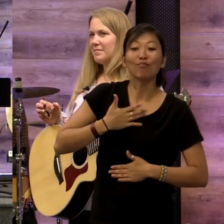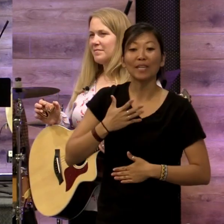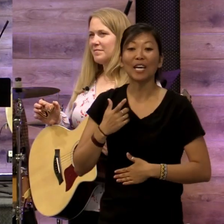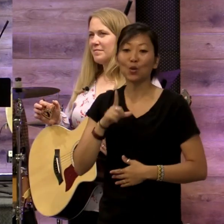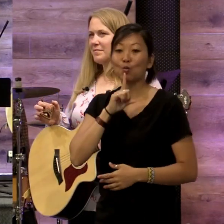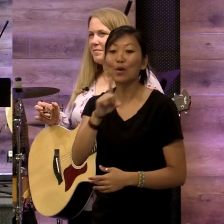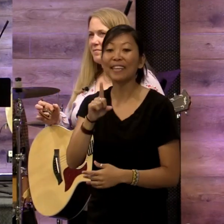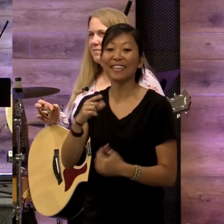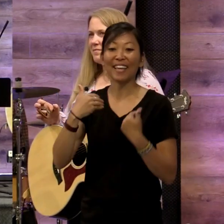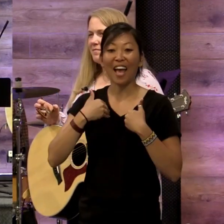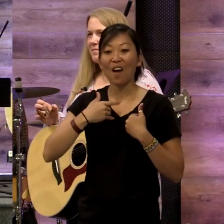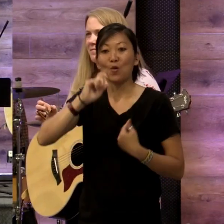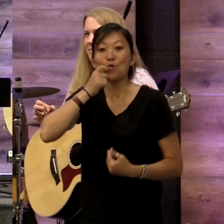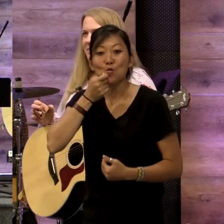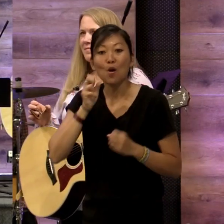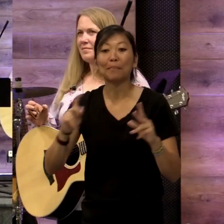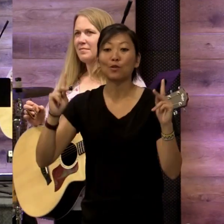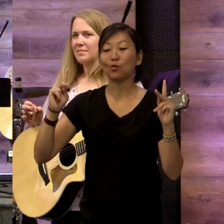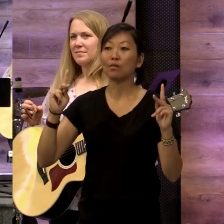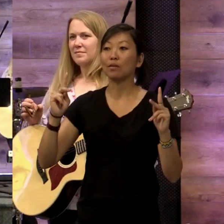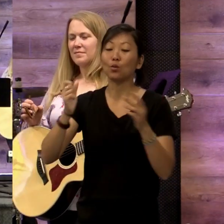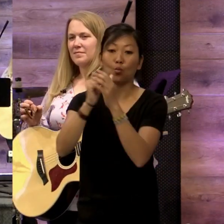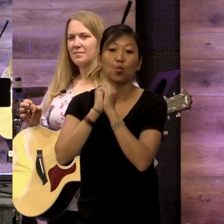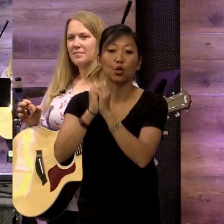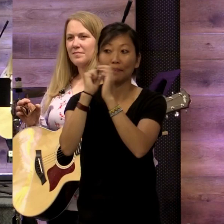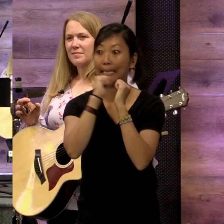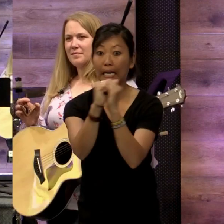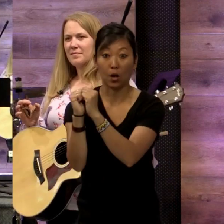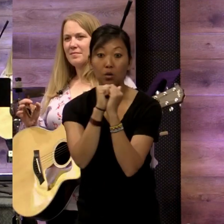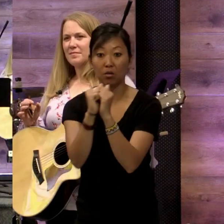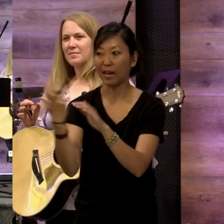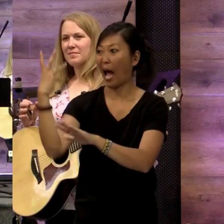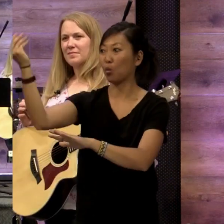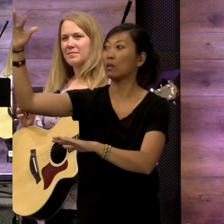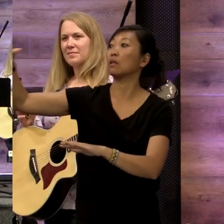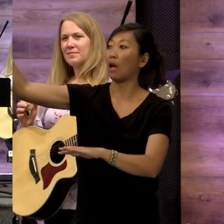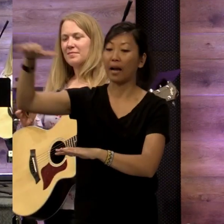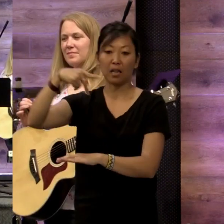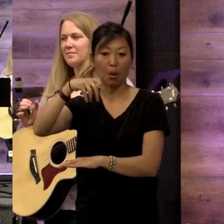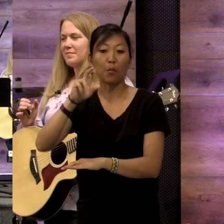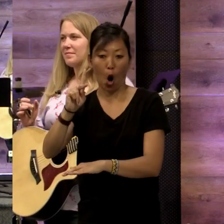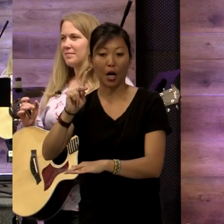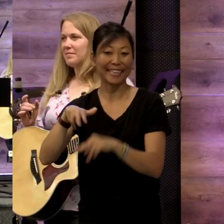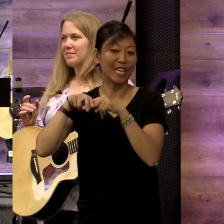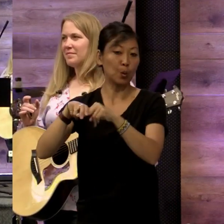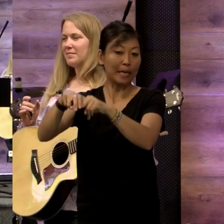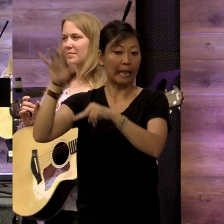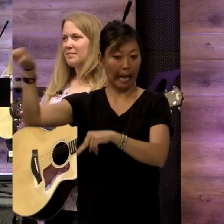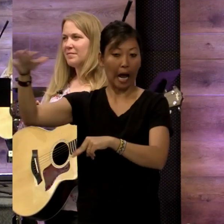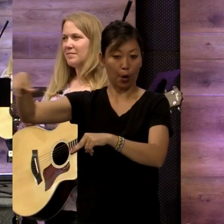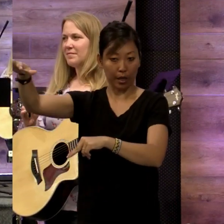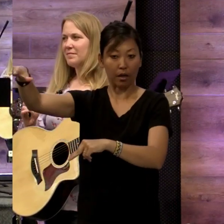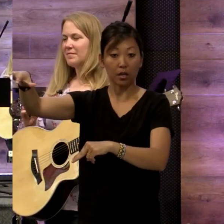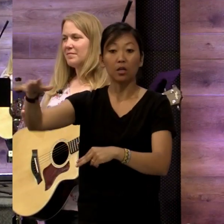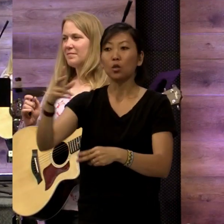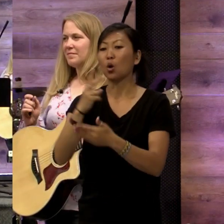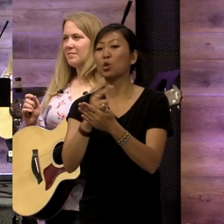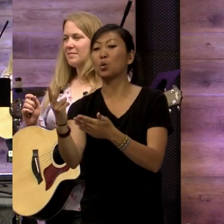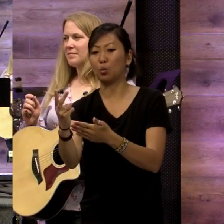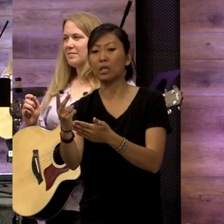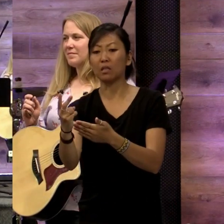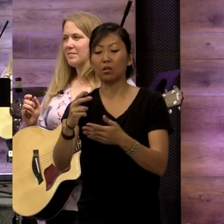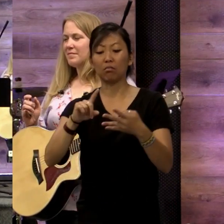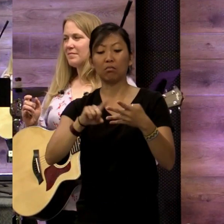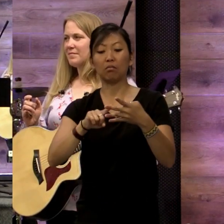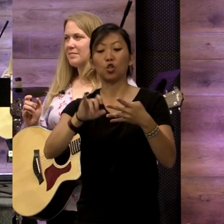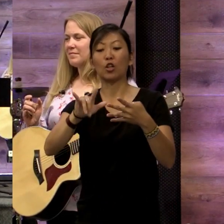outside, and to really have a cool opportunity to worship together outside. So that will be 2 weeks from